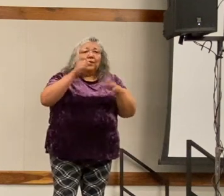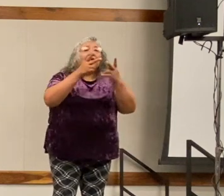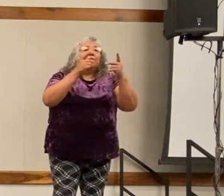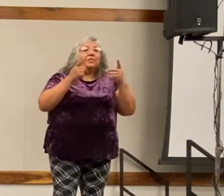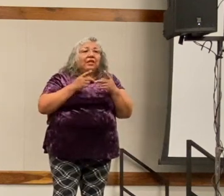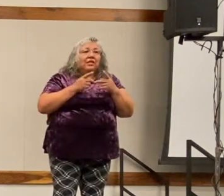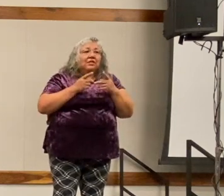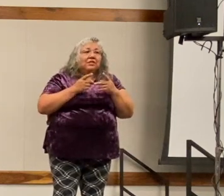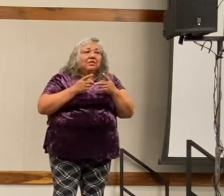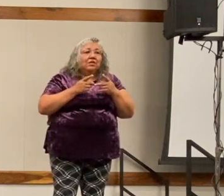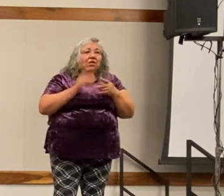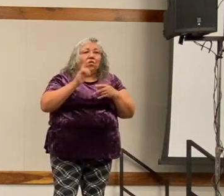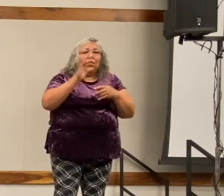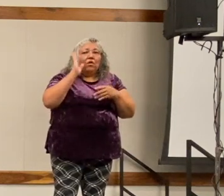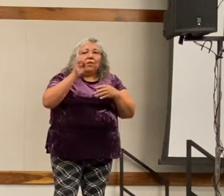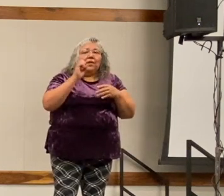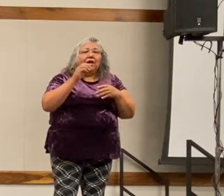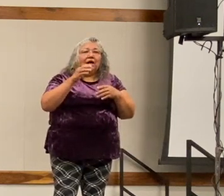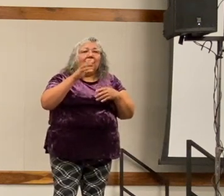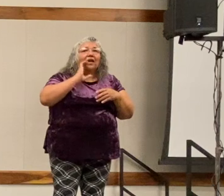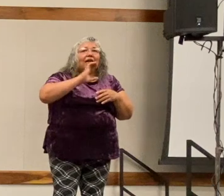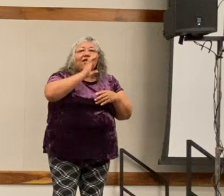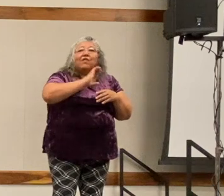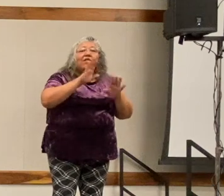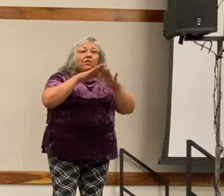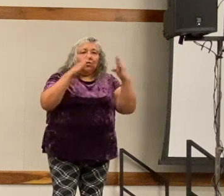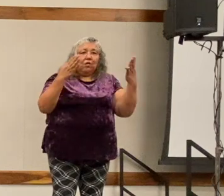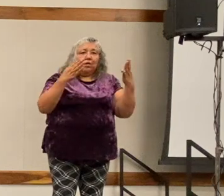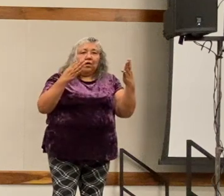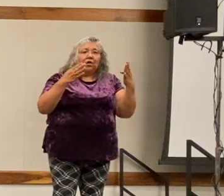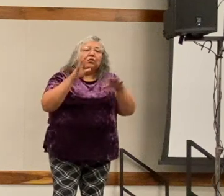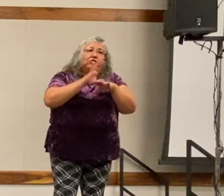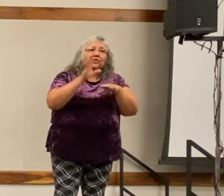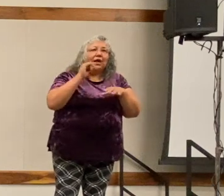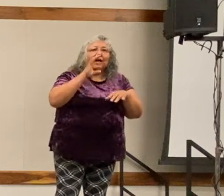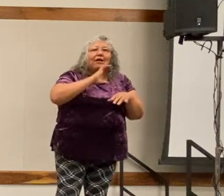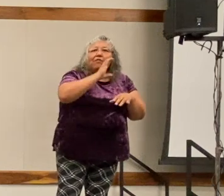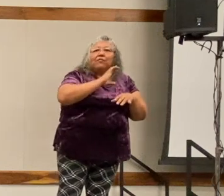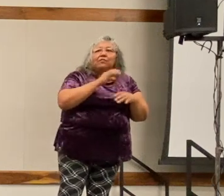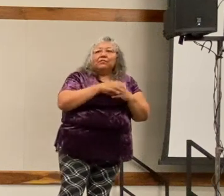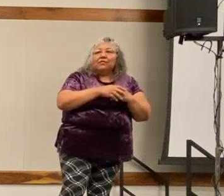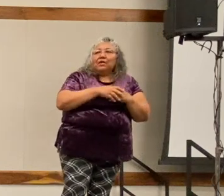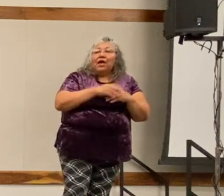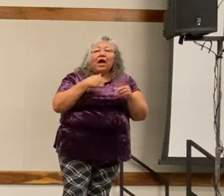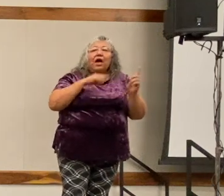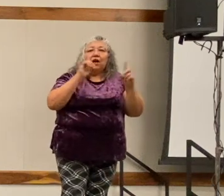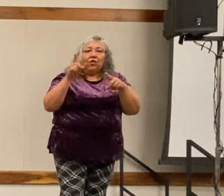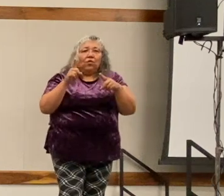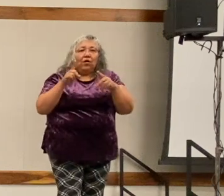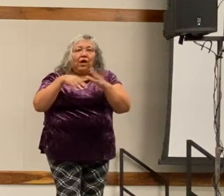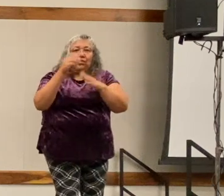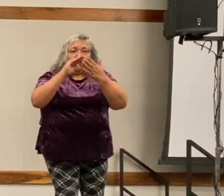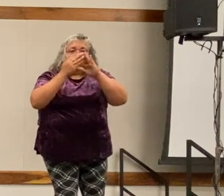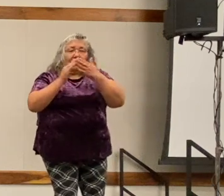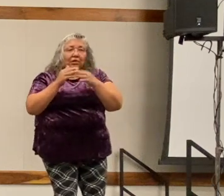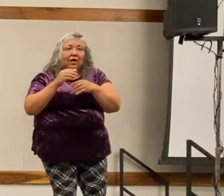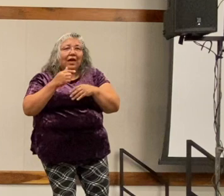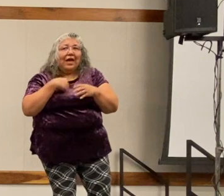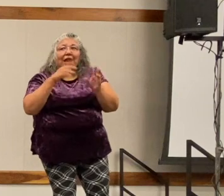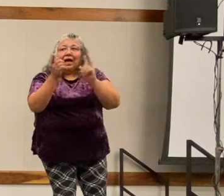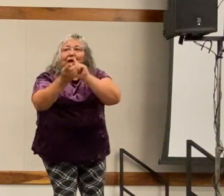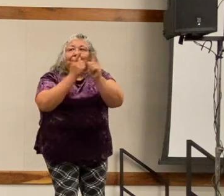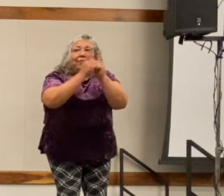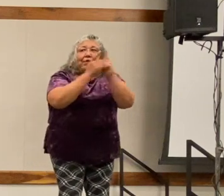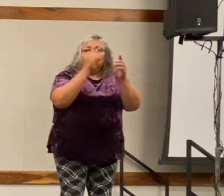place where there'll be a cafe that's open, right? Oh, churches and cafe, right? But here's the thing. I go out into the community, and I'm meeting with